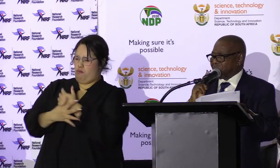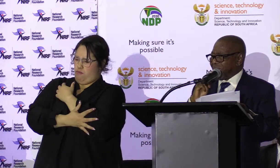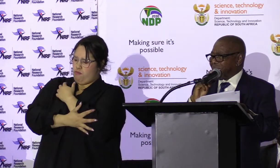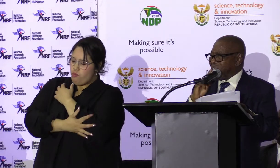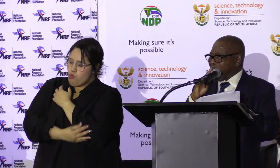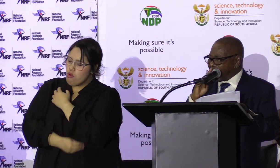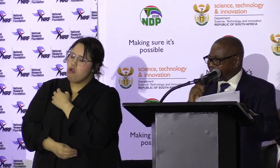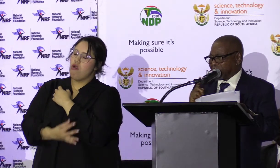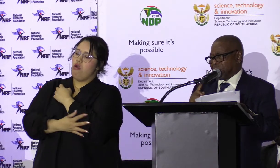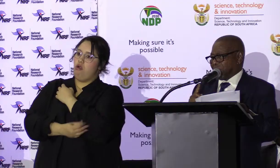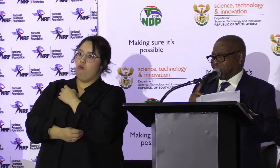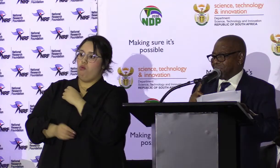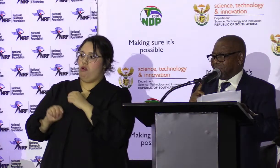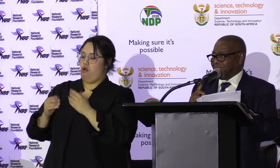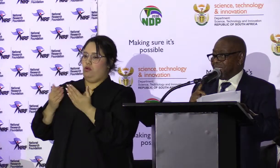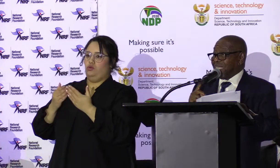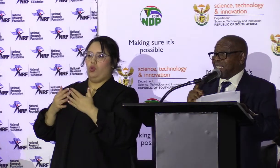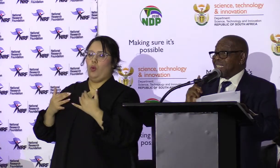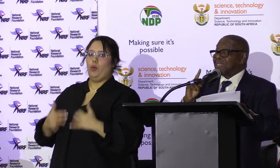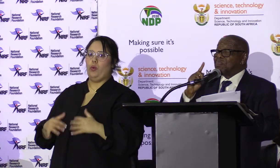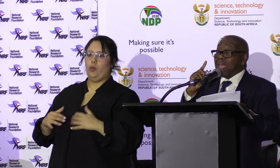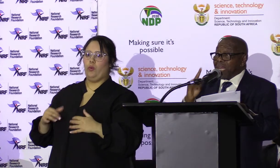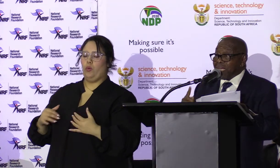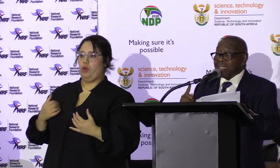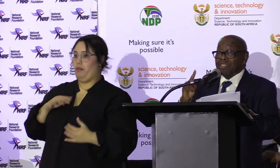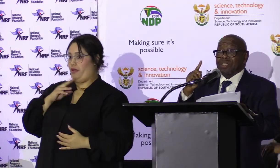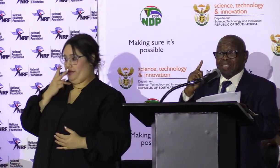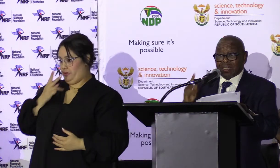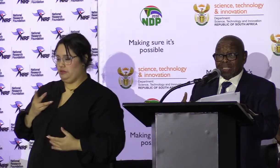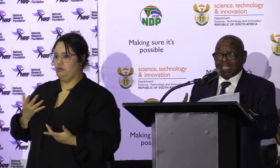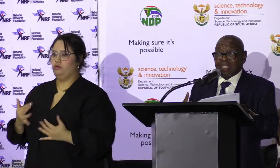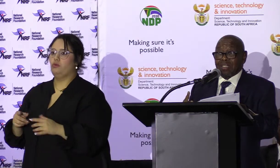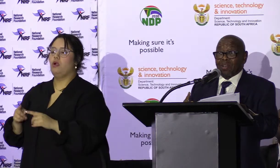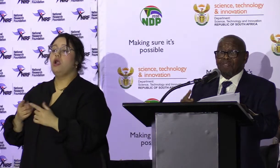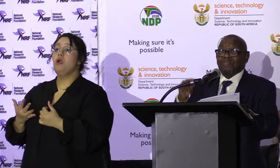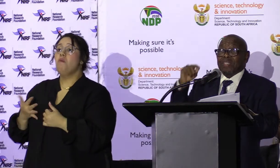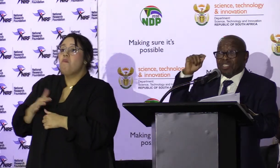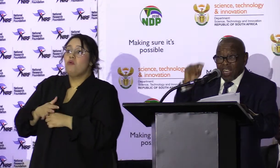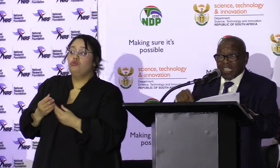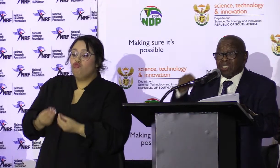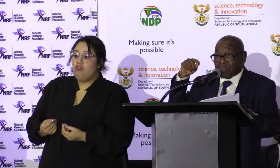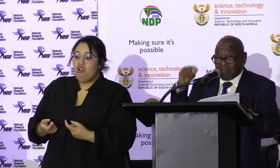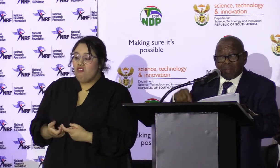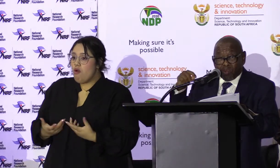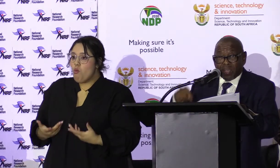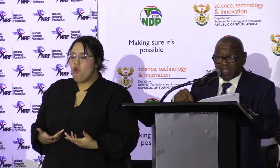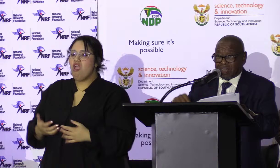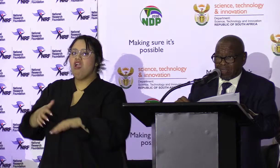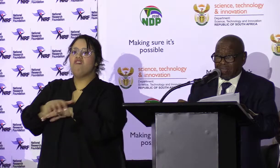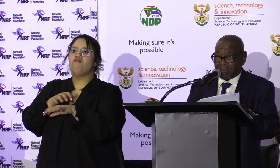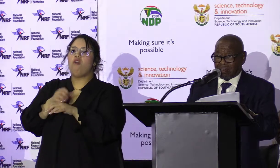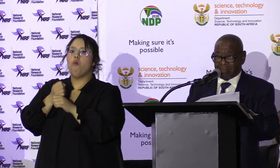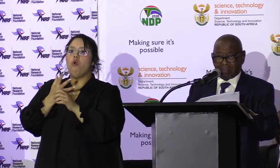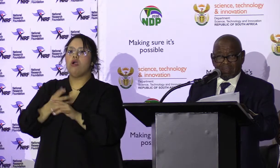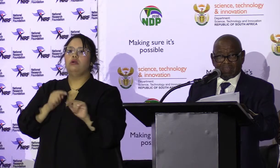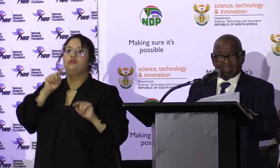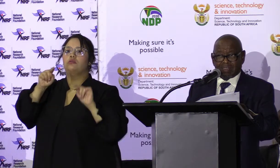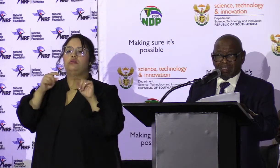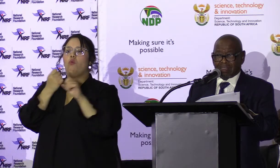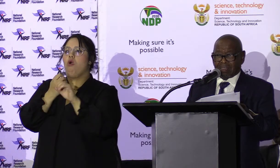poorest schools I had ever seen. It's mainly children of retrenched farm workers.